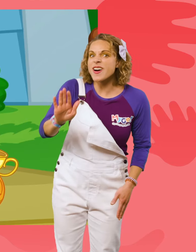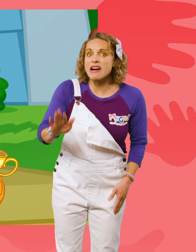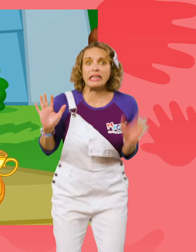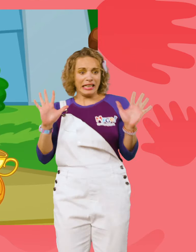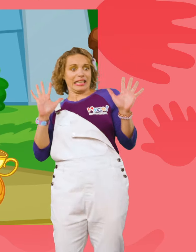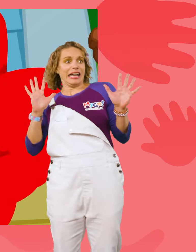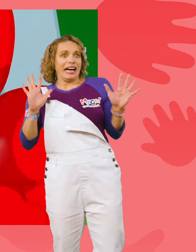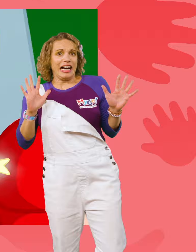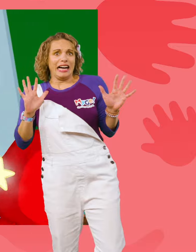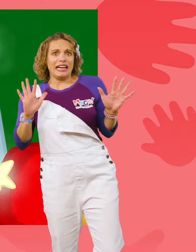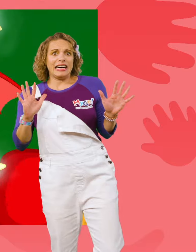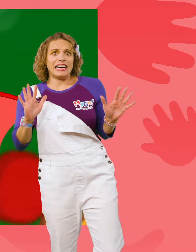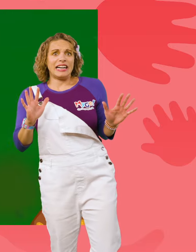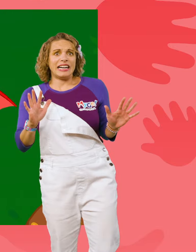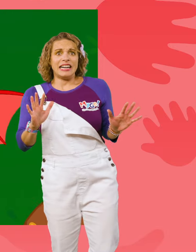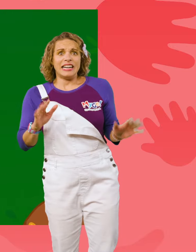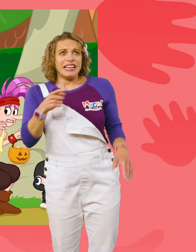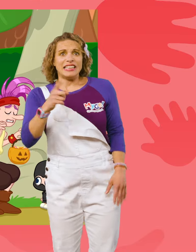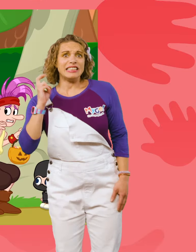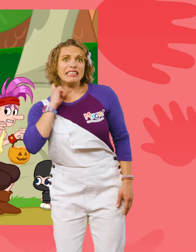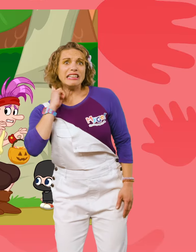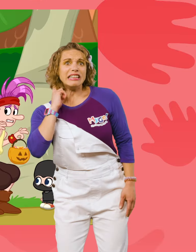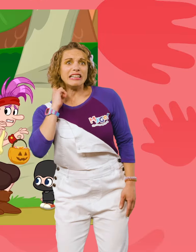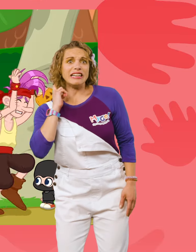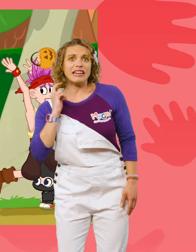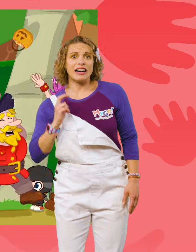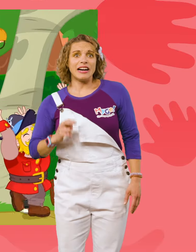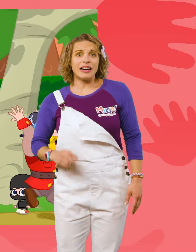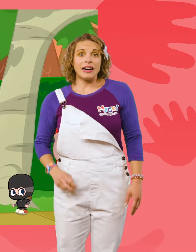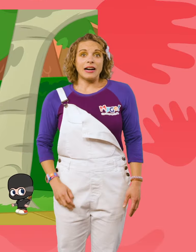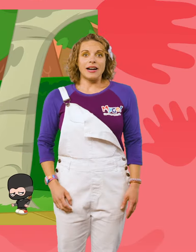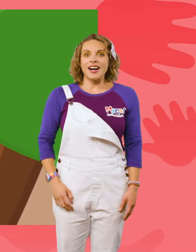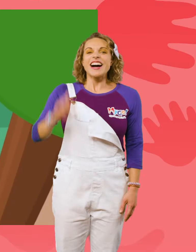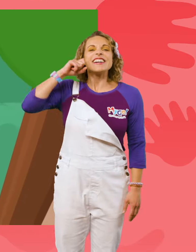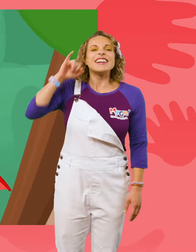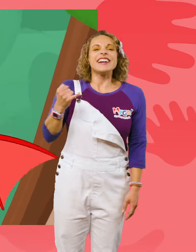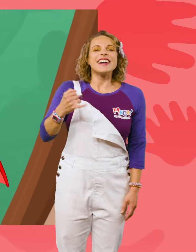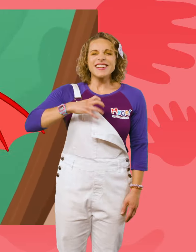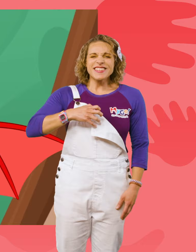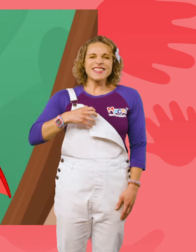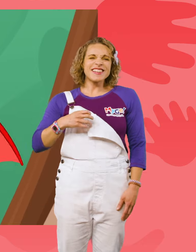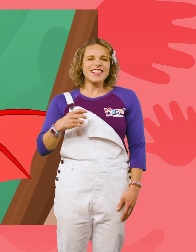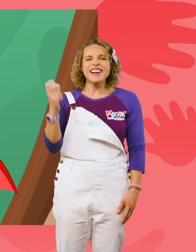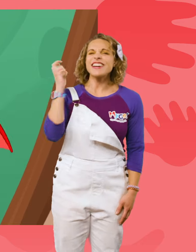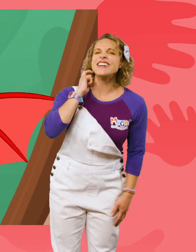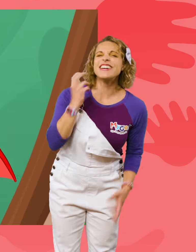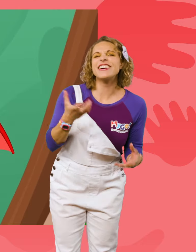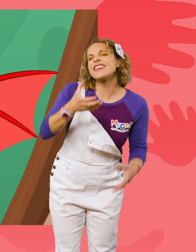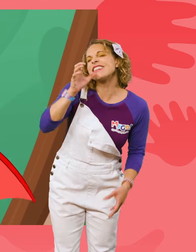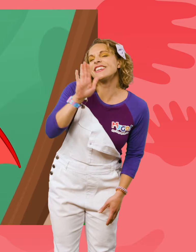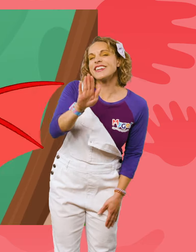drink your... Nah! It's a vampire! Apple juice! Nom, nom, nom, nom,